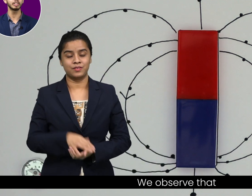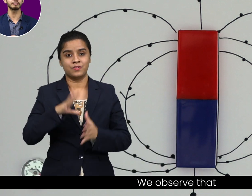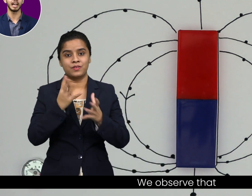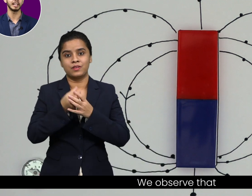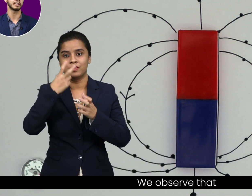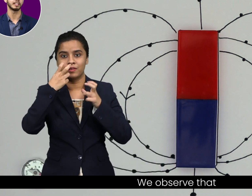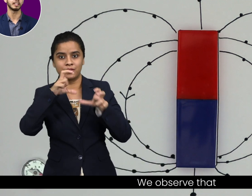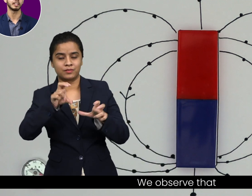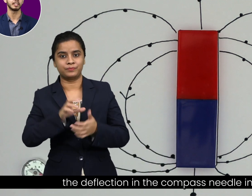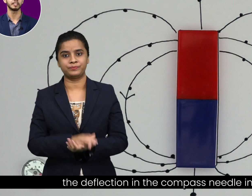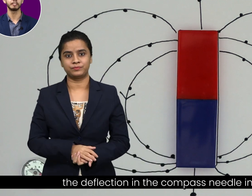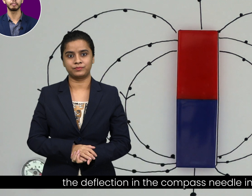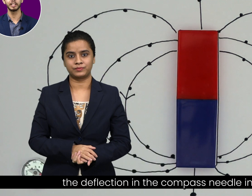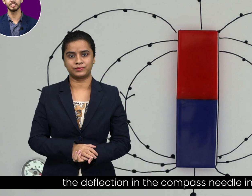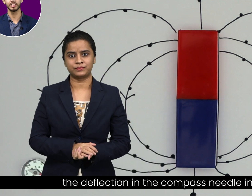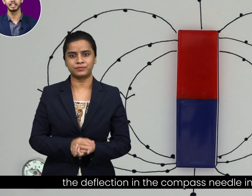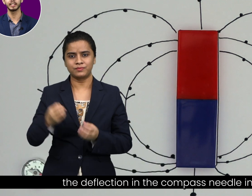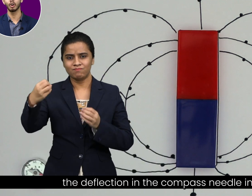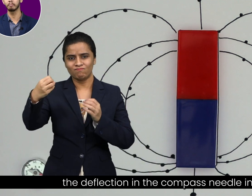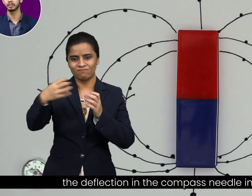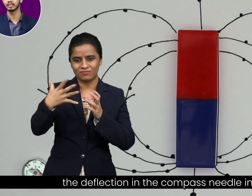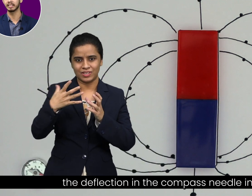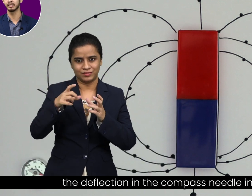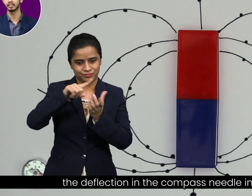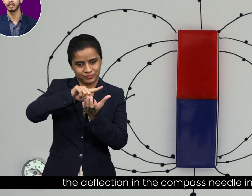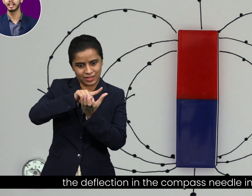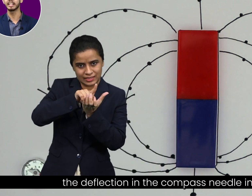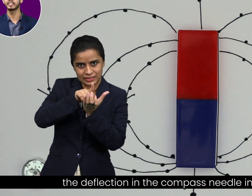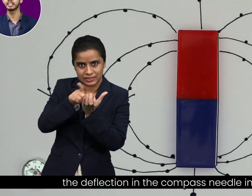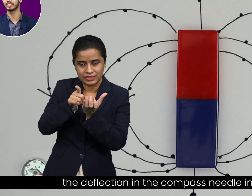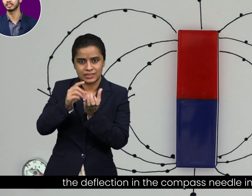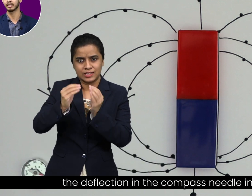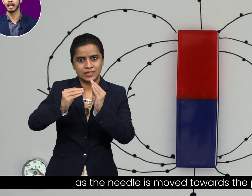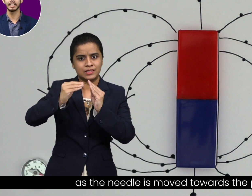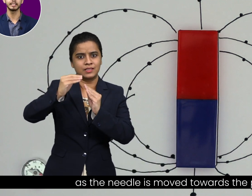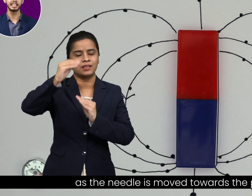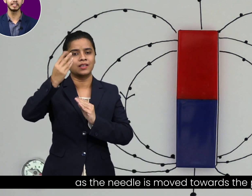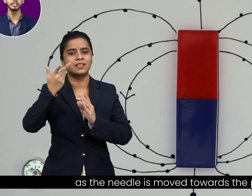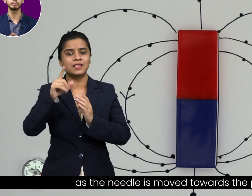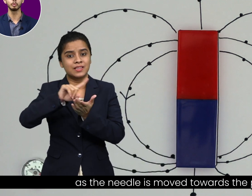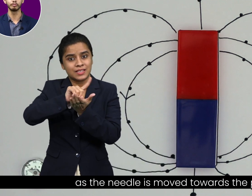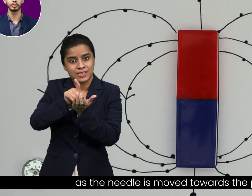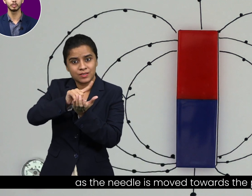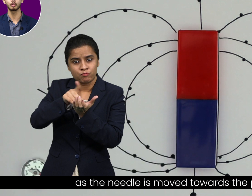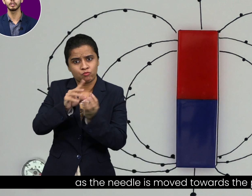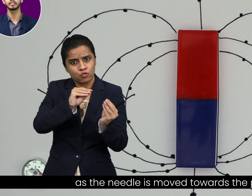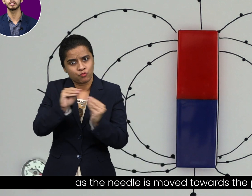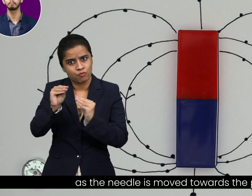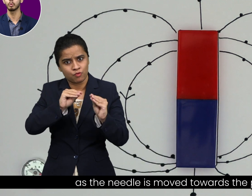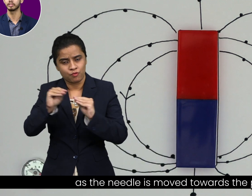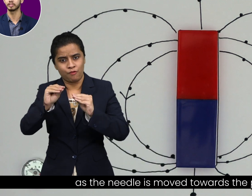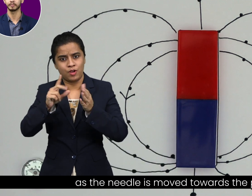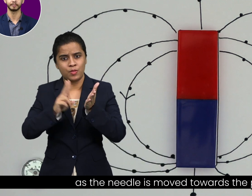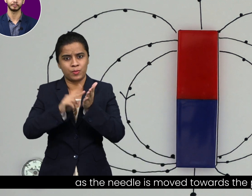We observe that the deflection in the compass needle increases as the needle is moved towards